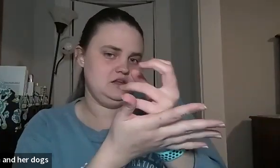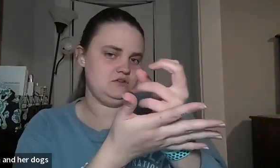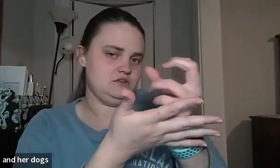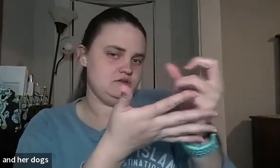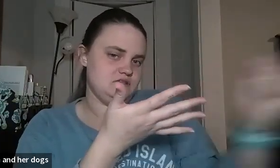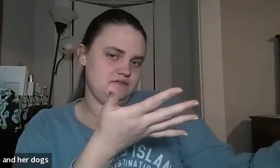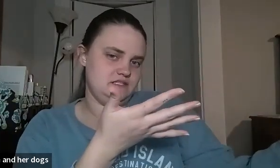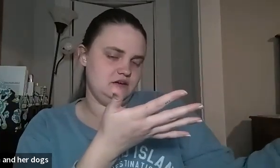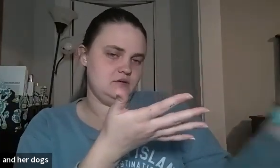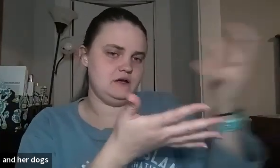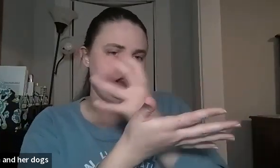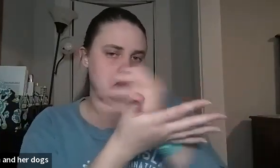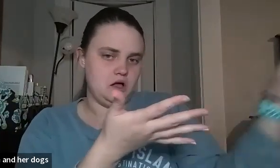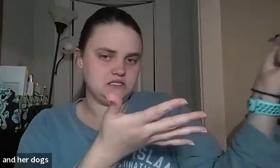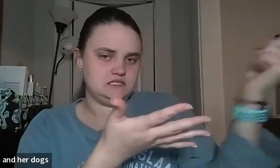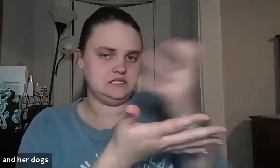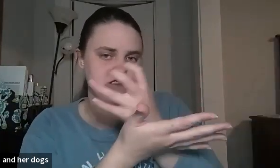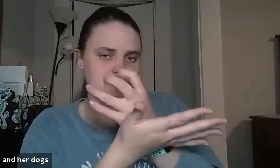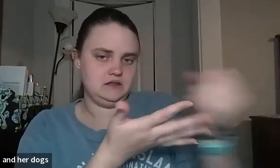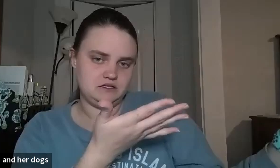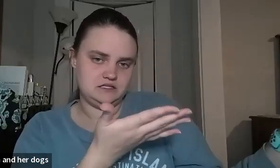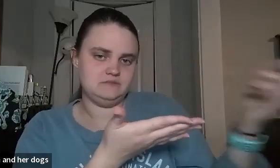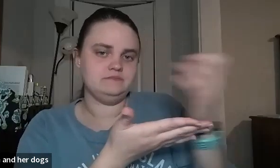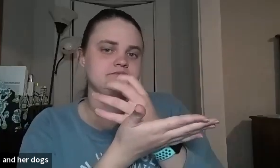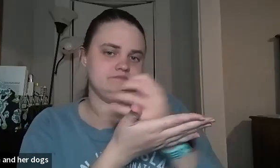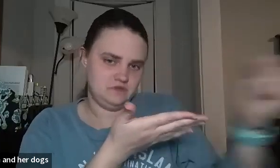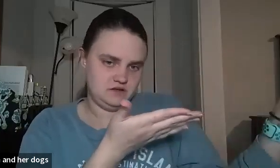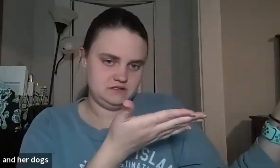you close in a fist and go away. Lost. Lost.